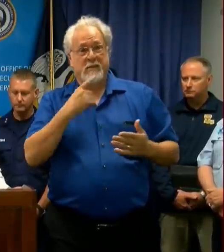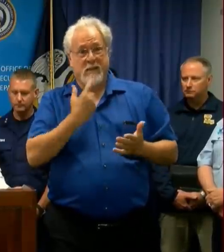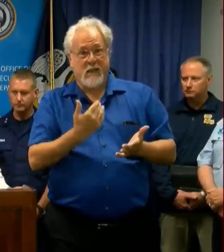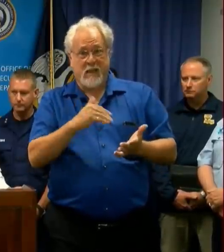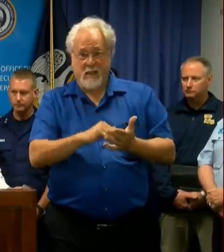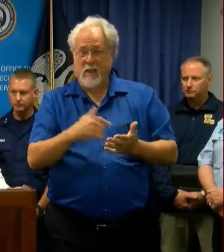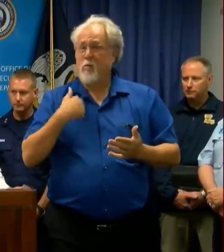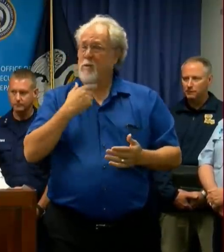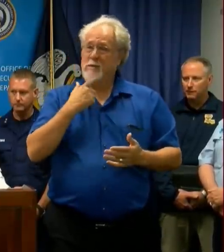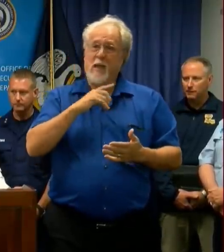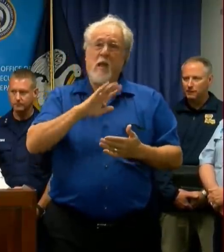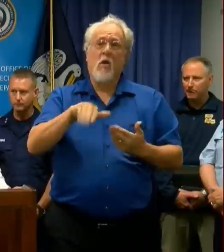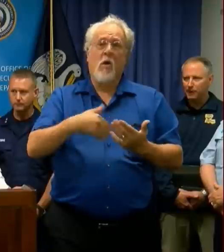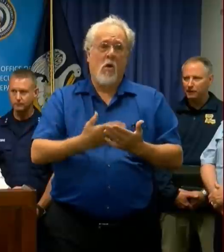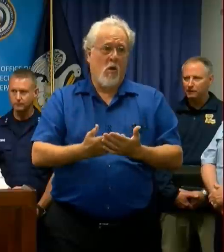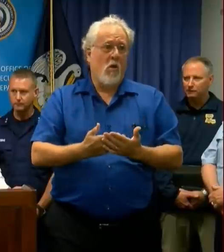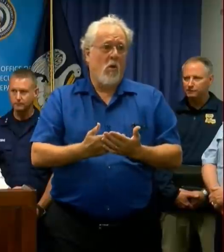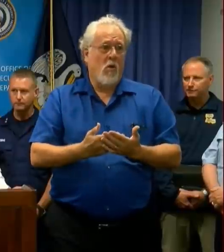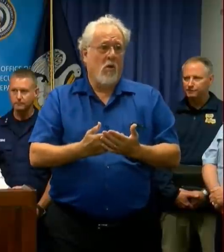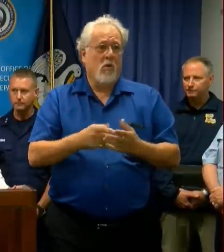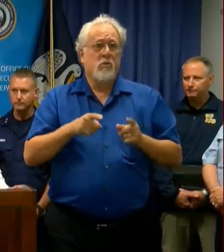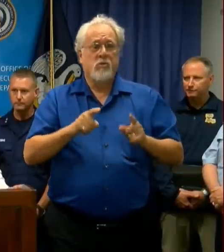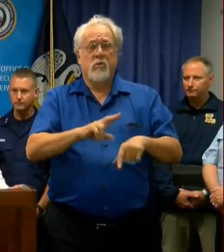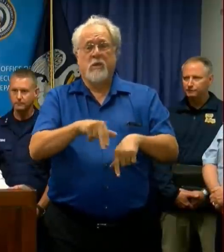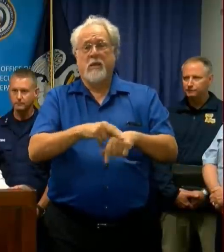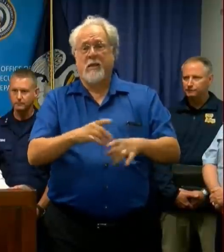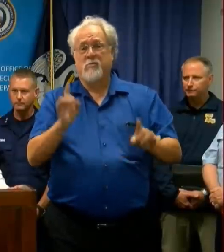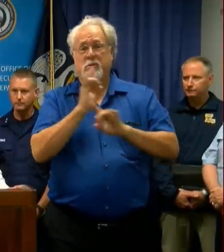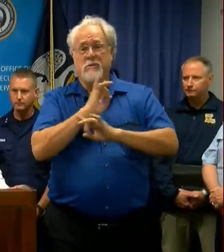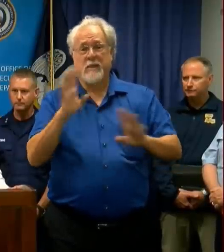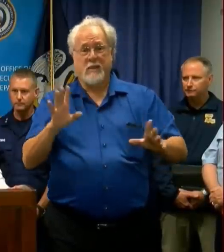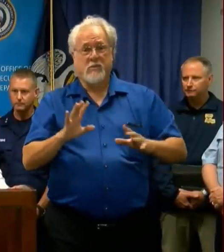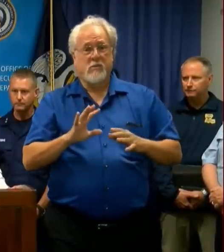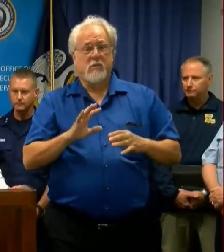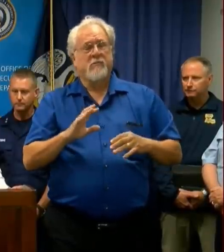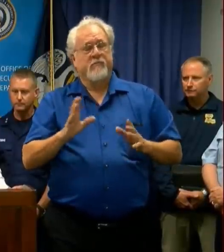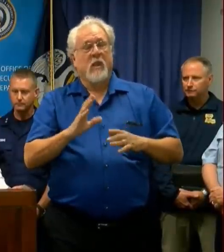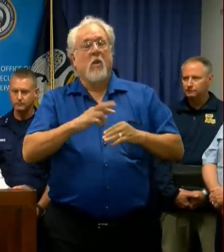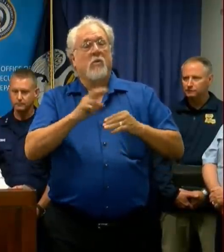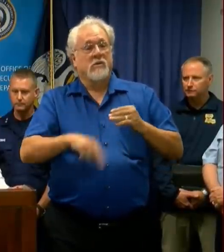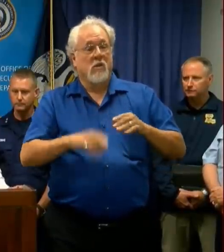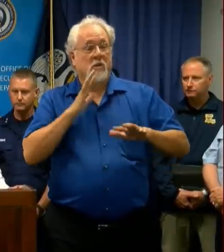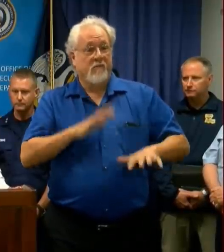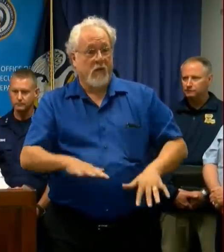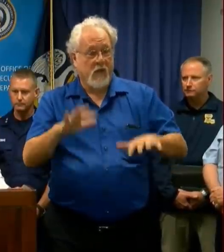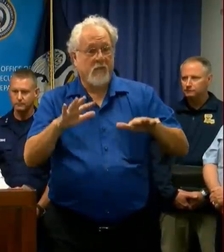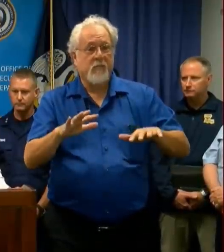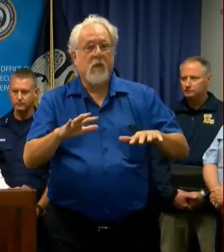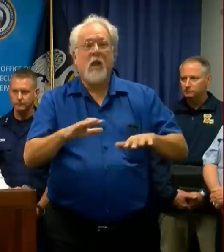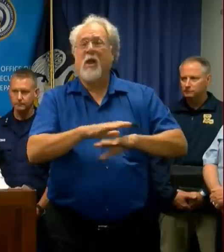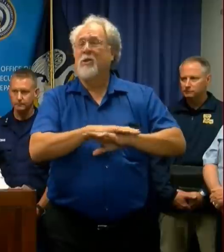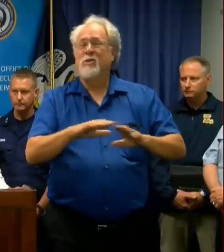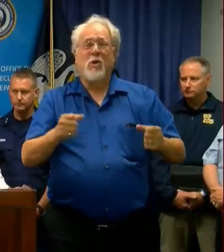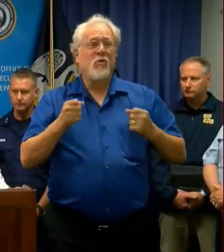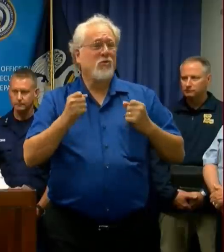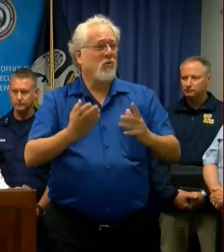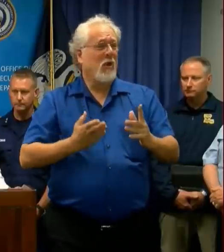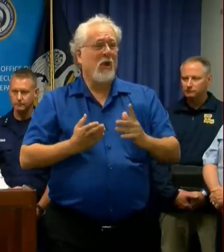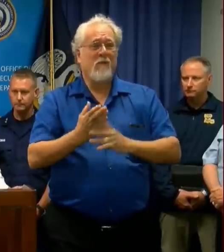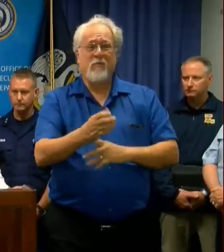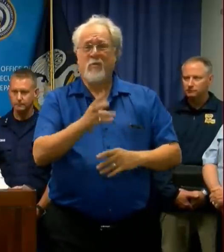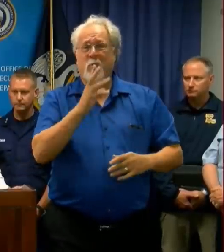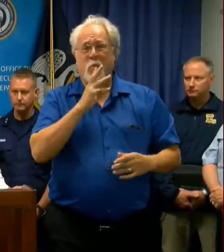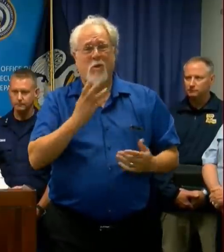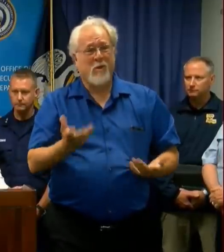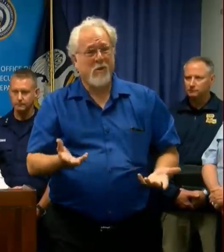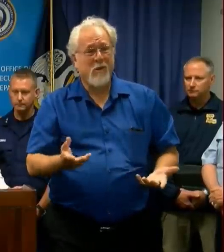and we say it in all of these natural disasters that relate, that result in flooding, please don't drive through any standing